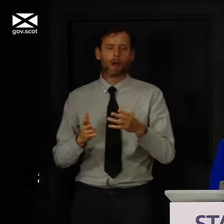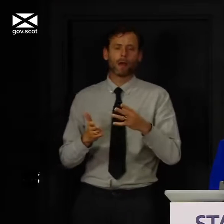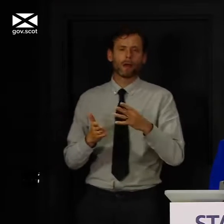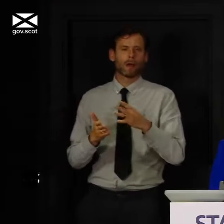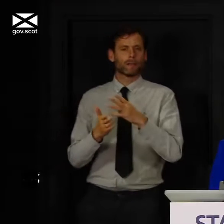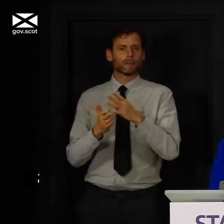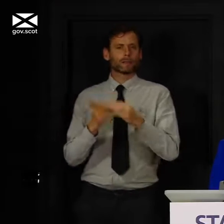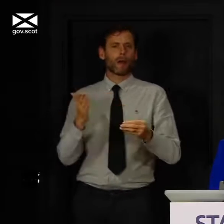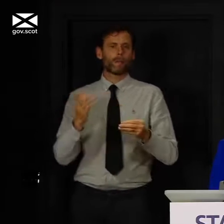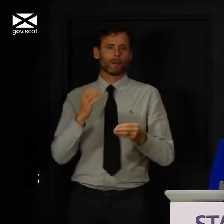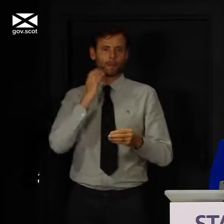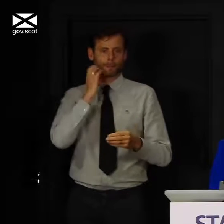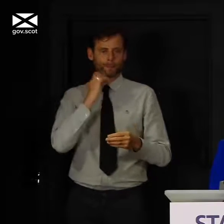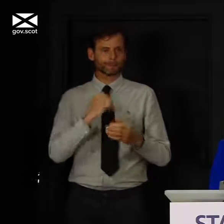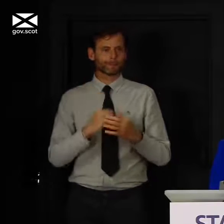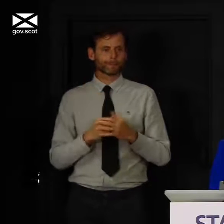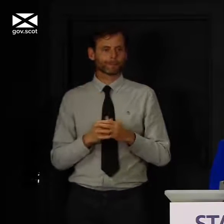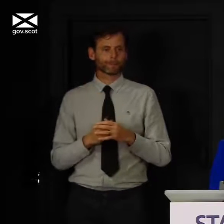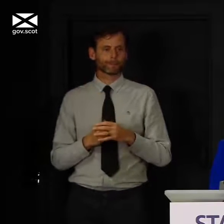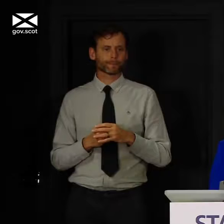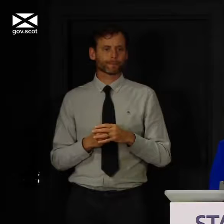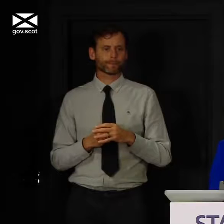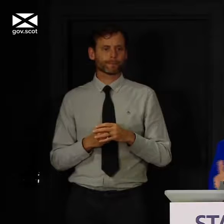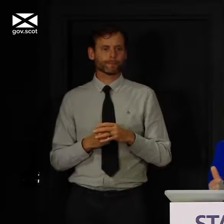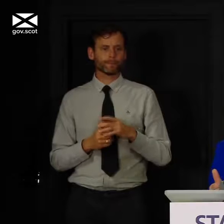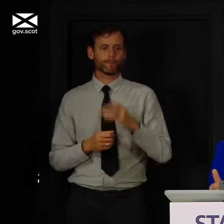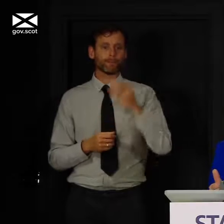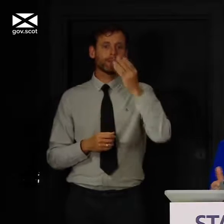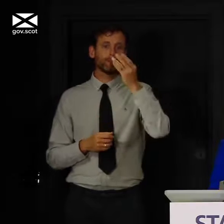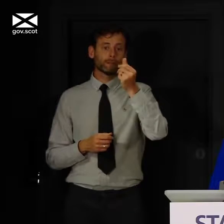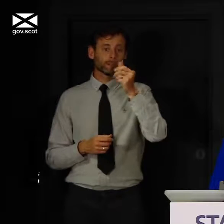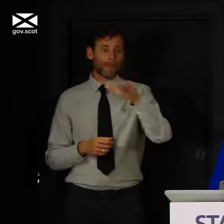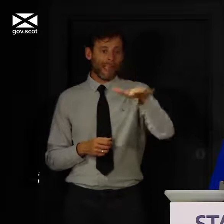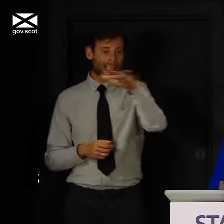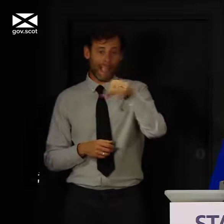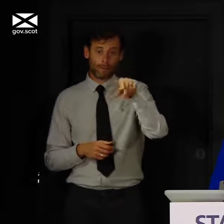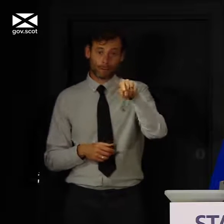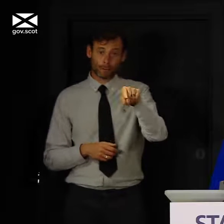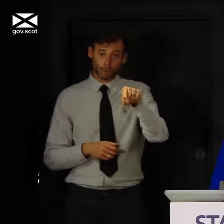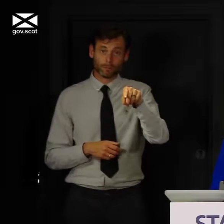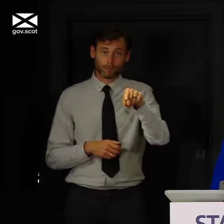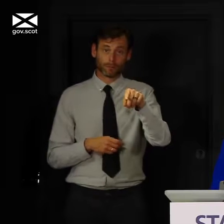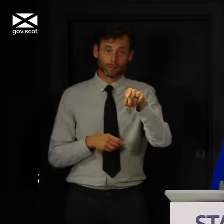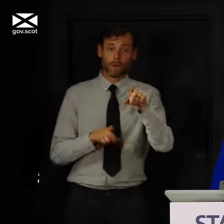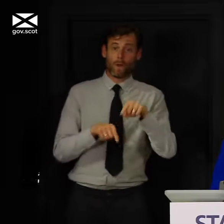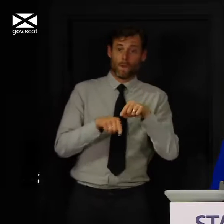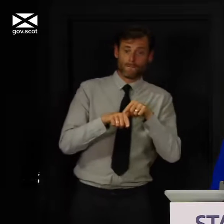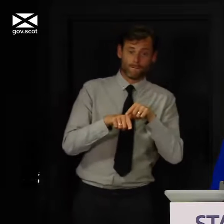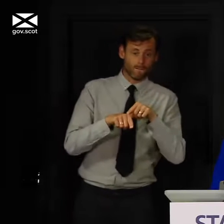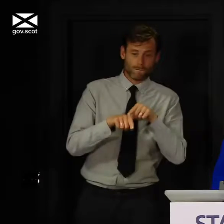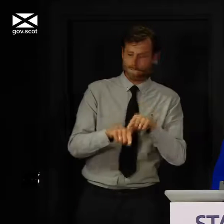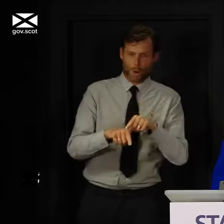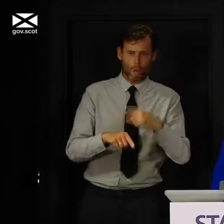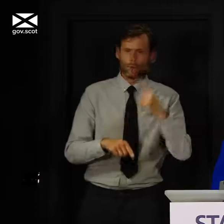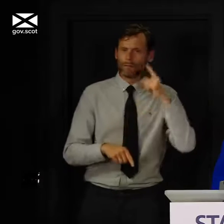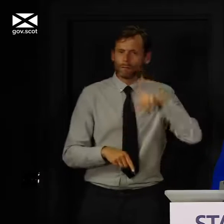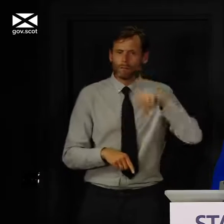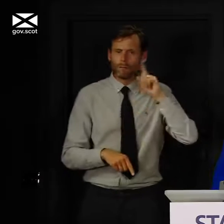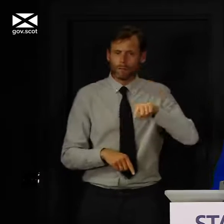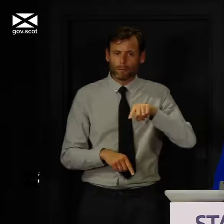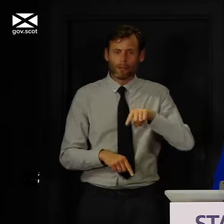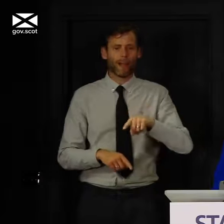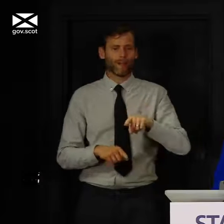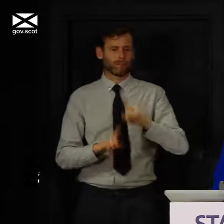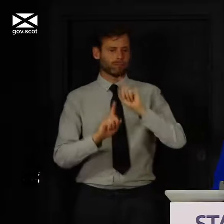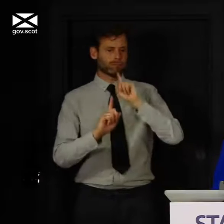that we will give whether or not areas currently in guidance should have to go into regulation. I hope not, because